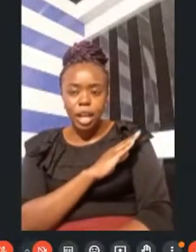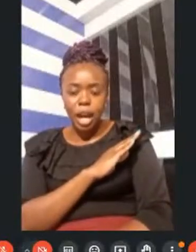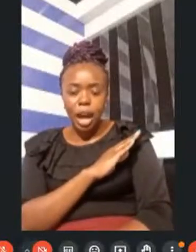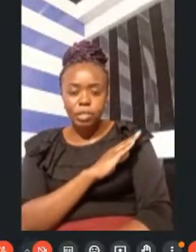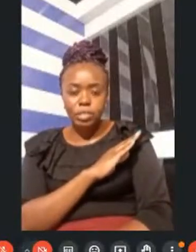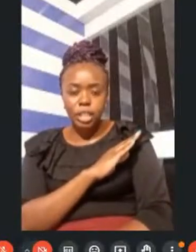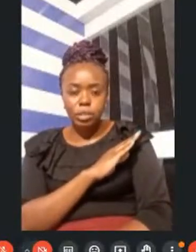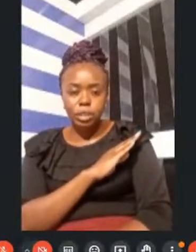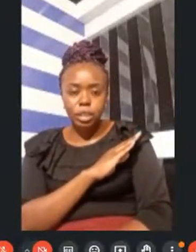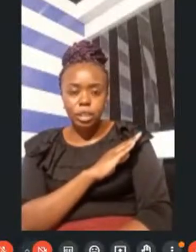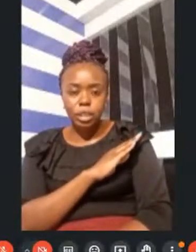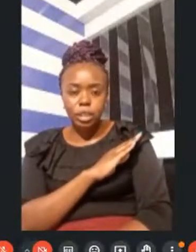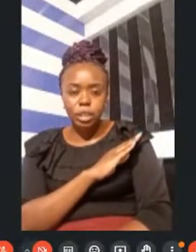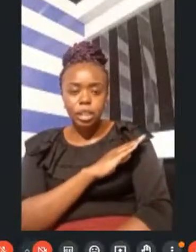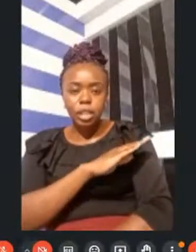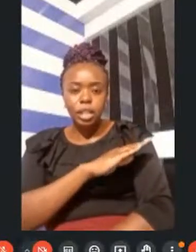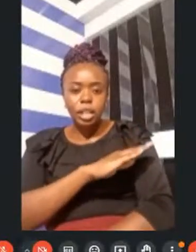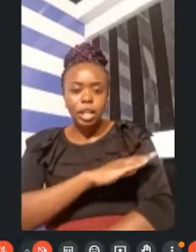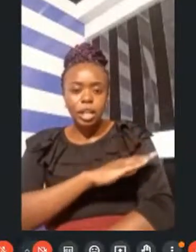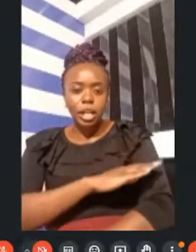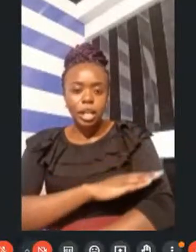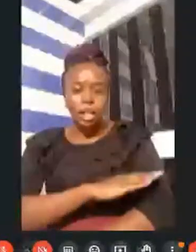afternoon, afternoon,